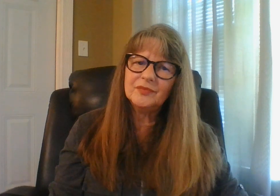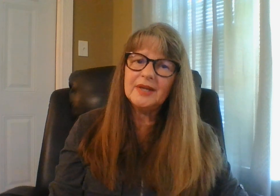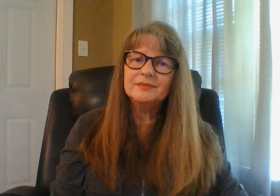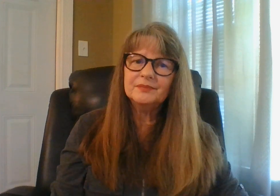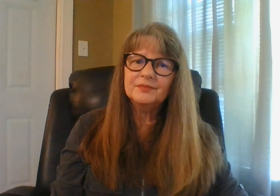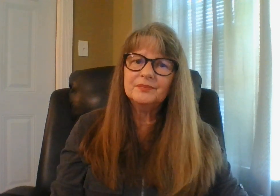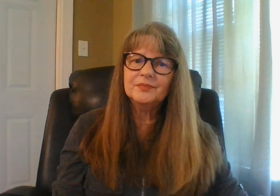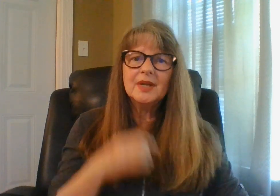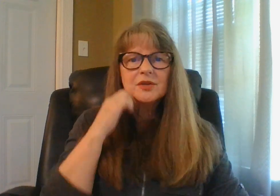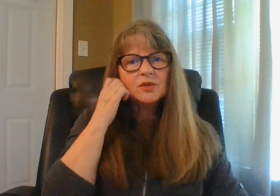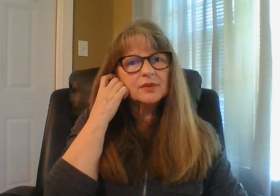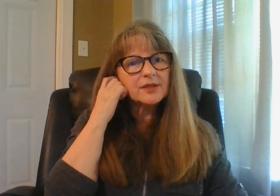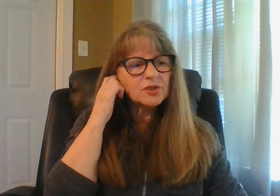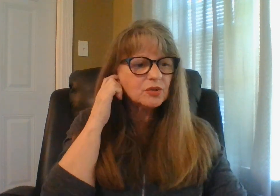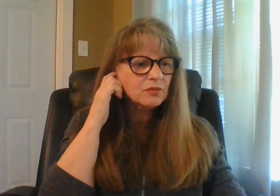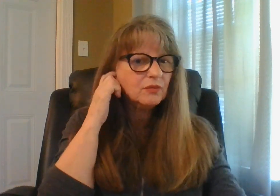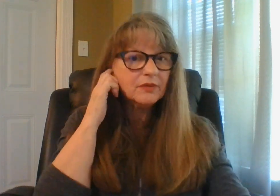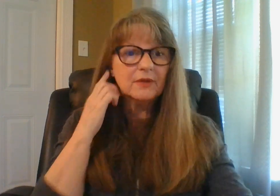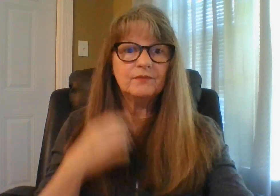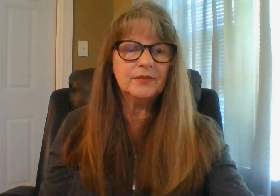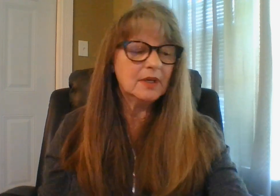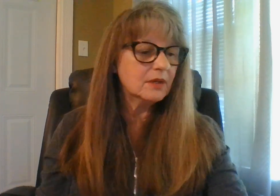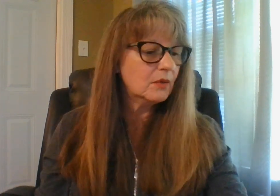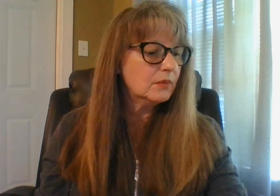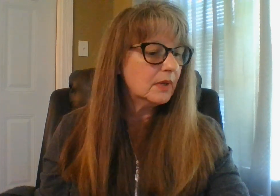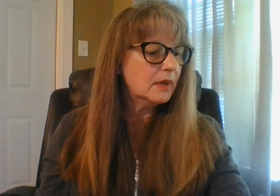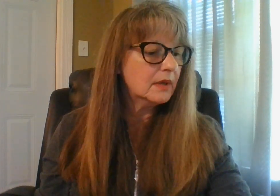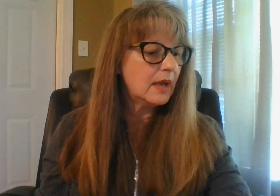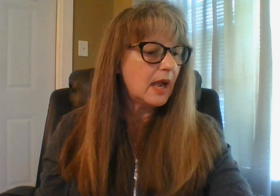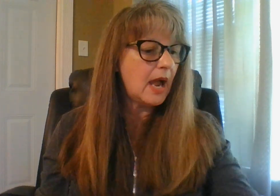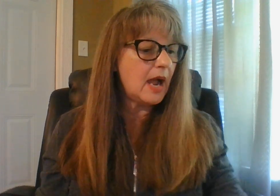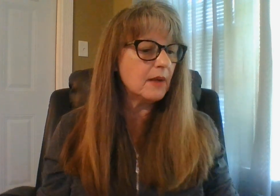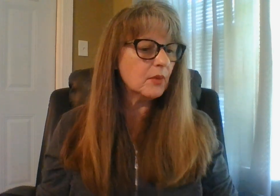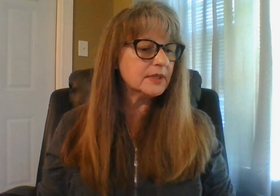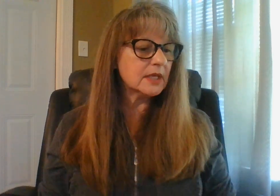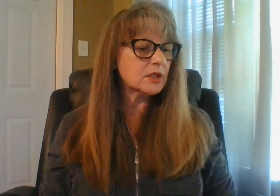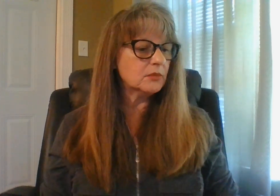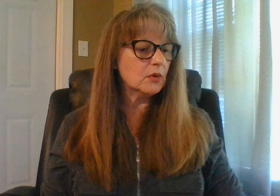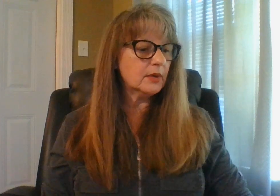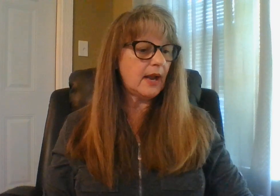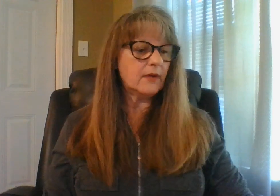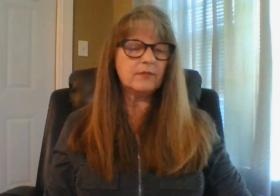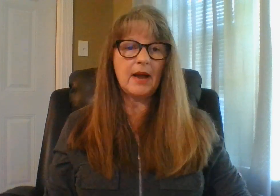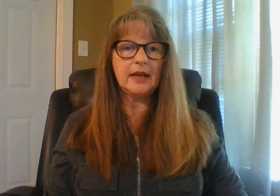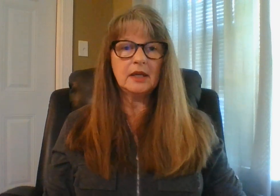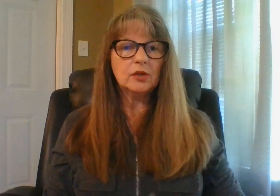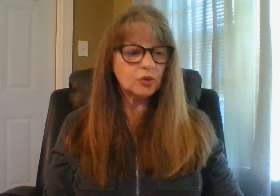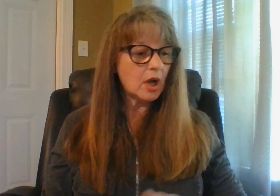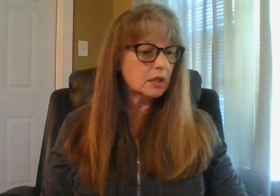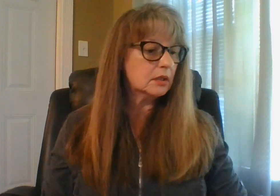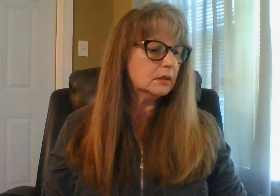right? So let's do the I'm going to get some yogurt out of my walker.